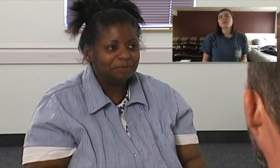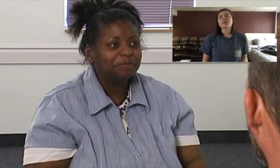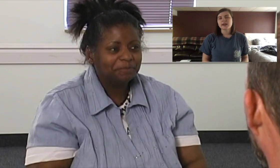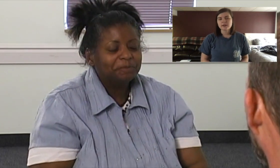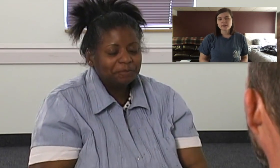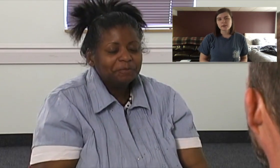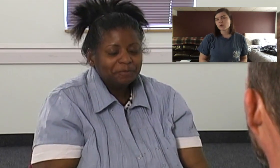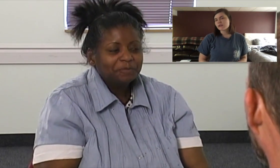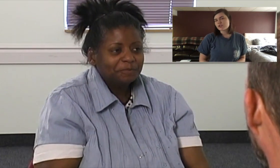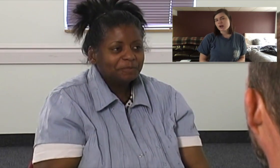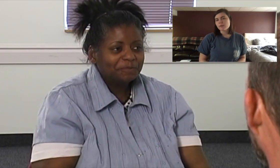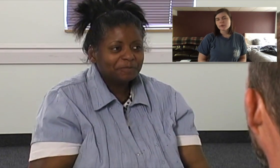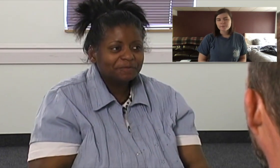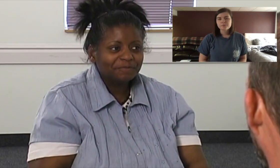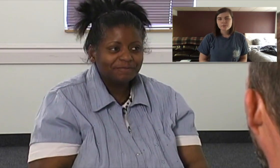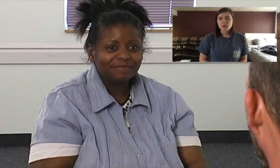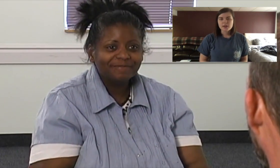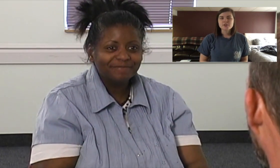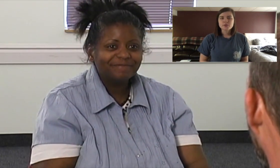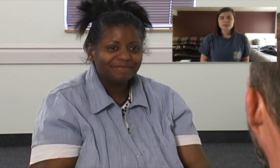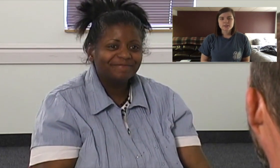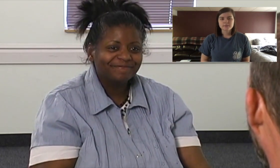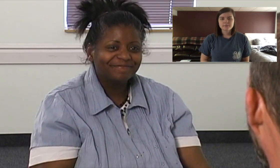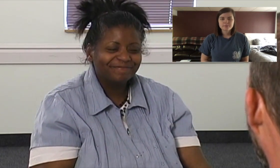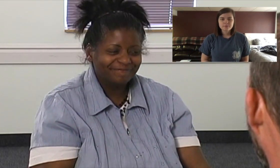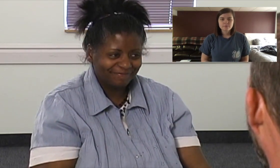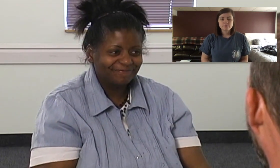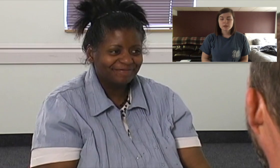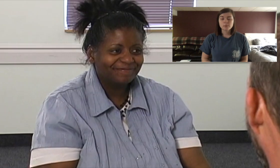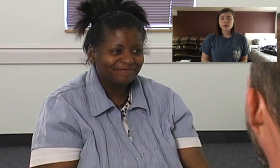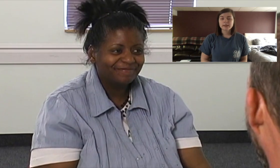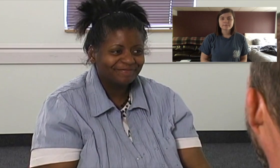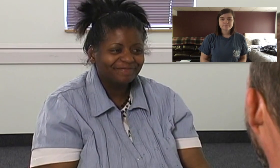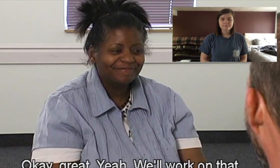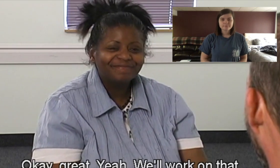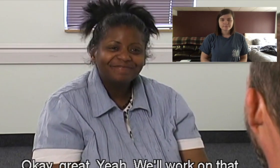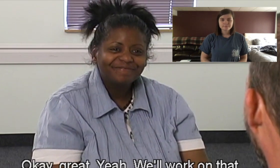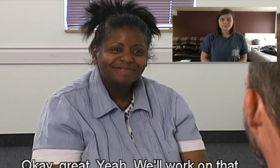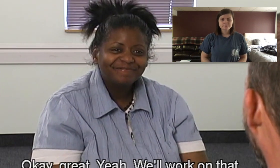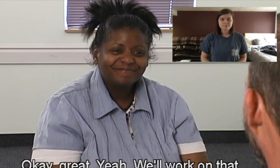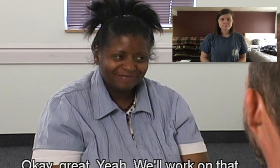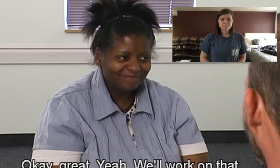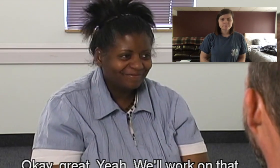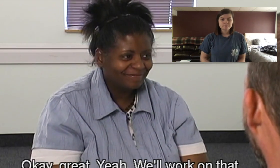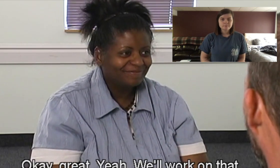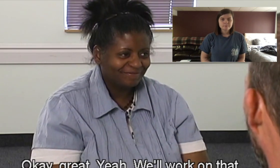be certified in whatever job I choose to be employed in.